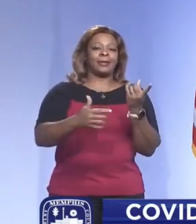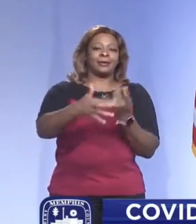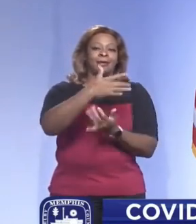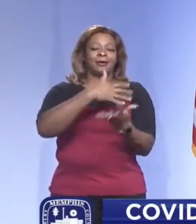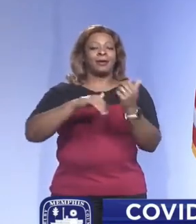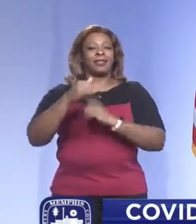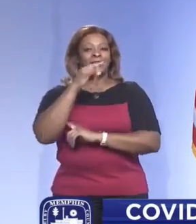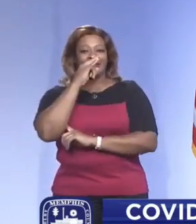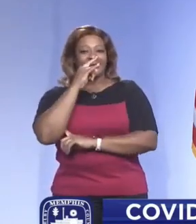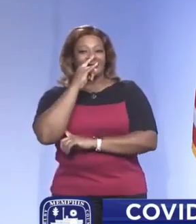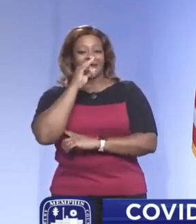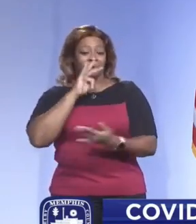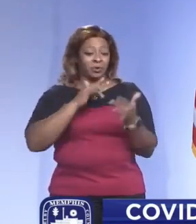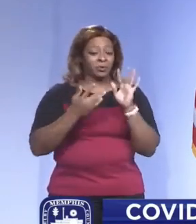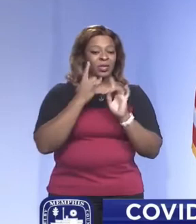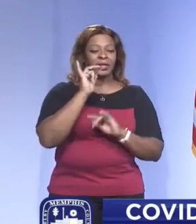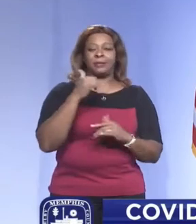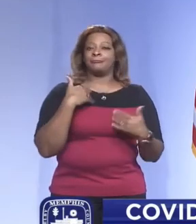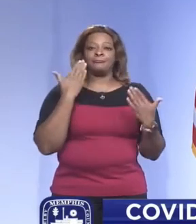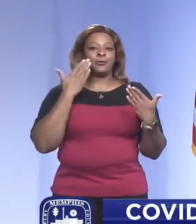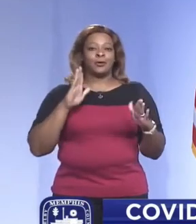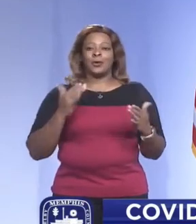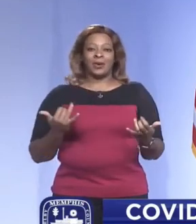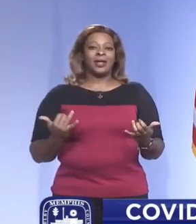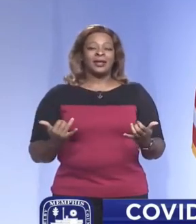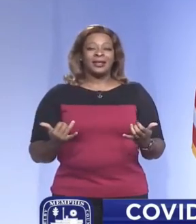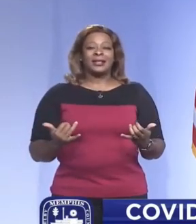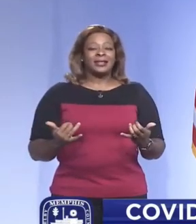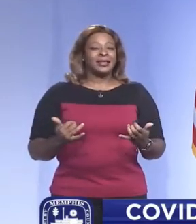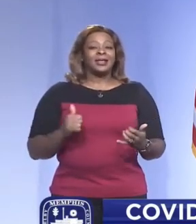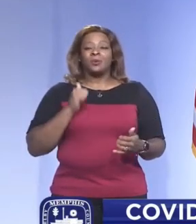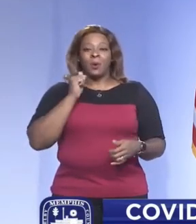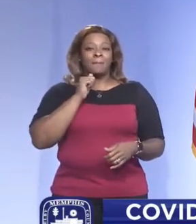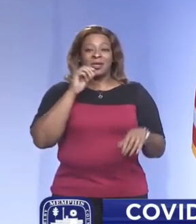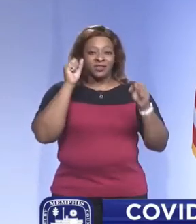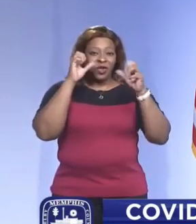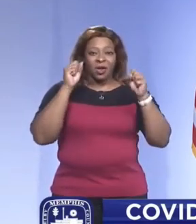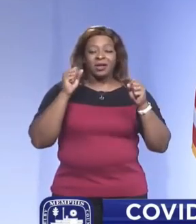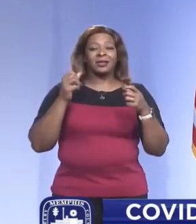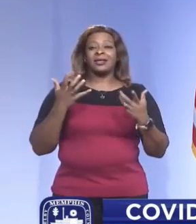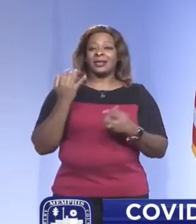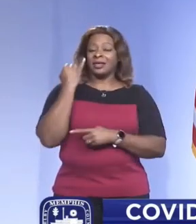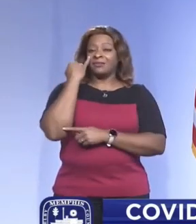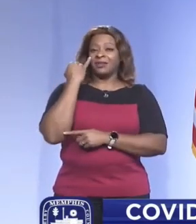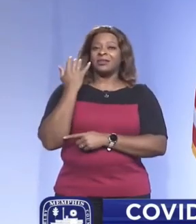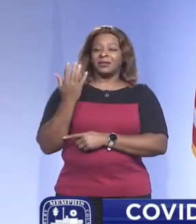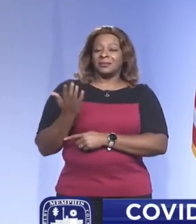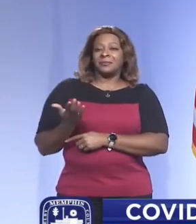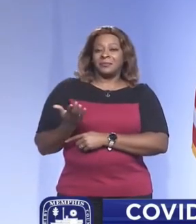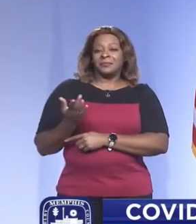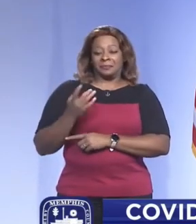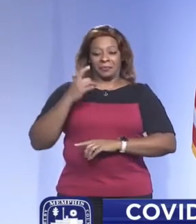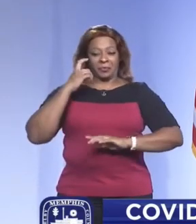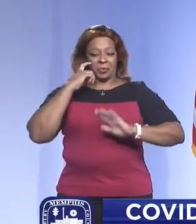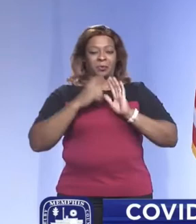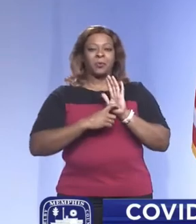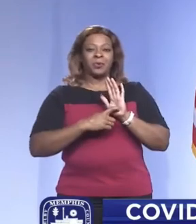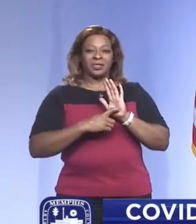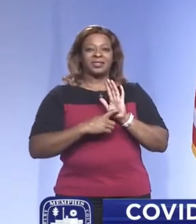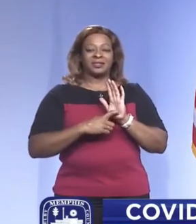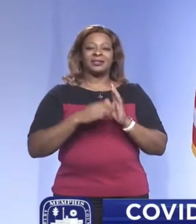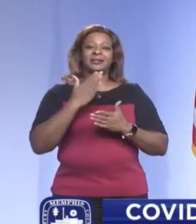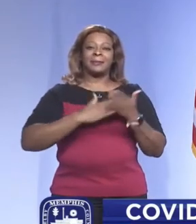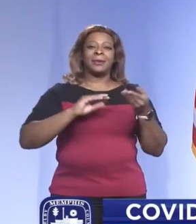other, et cetera. So it's not surprising necessarily to see